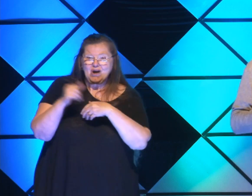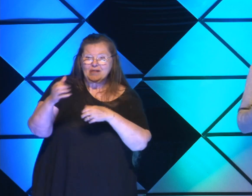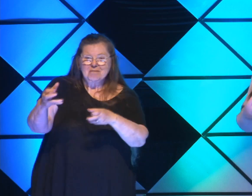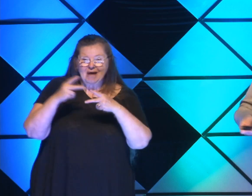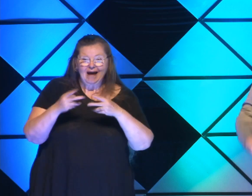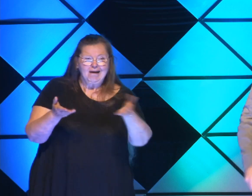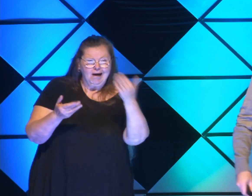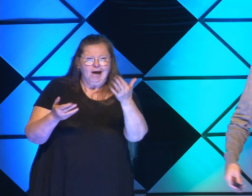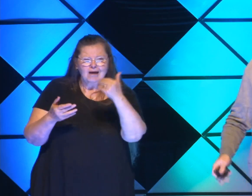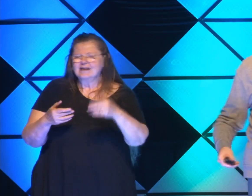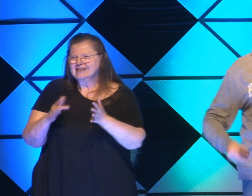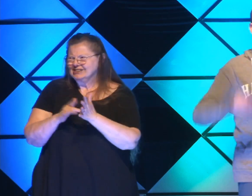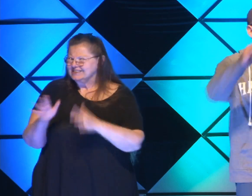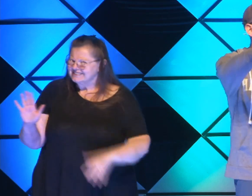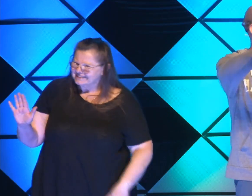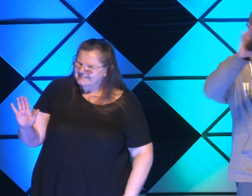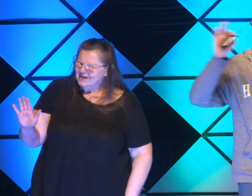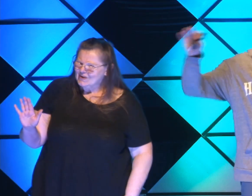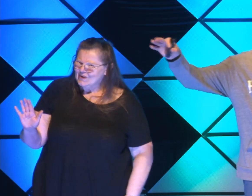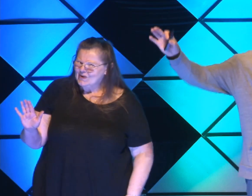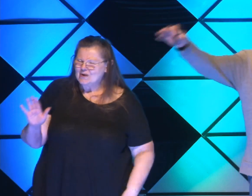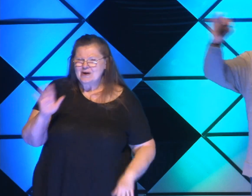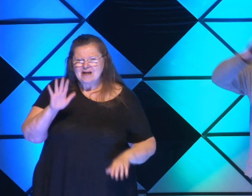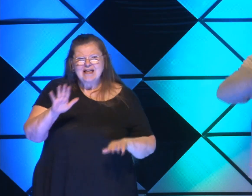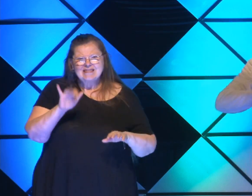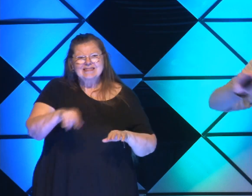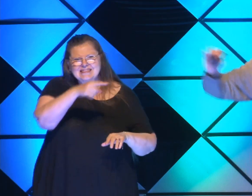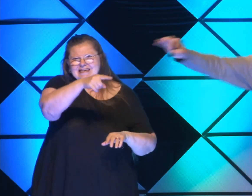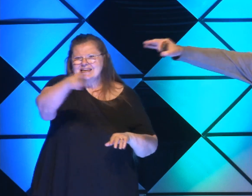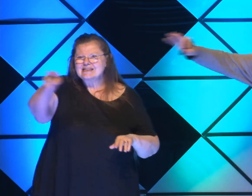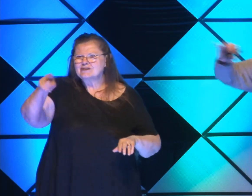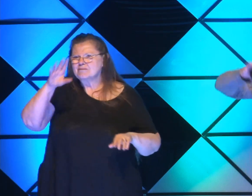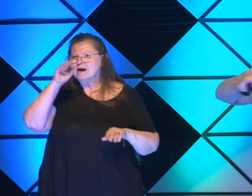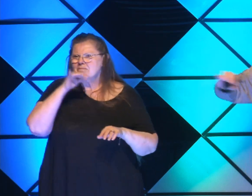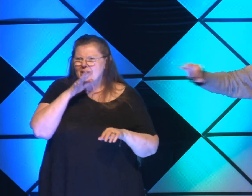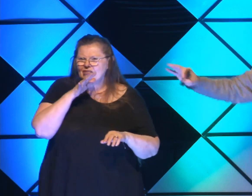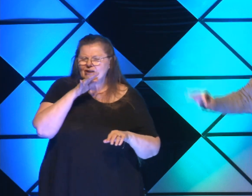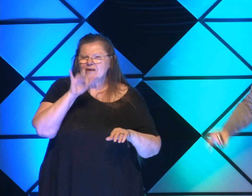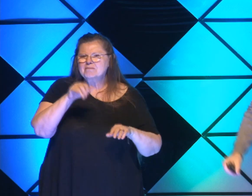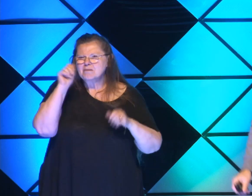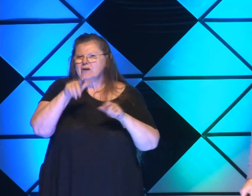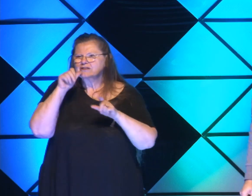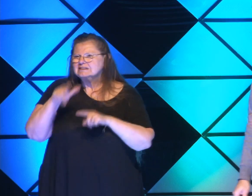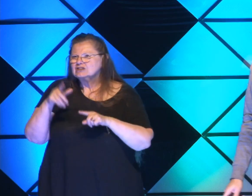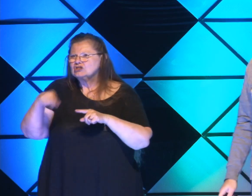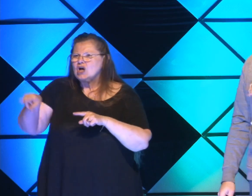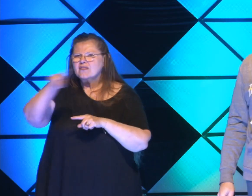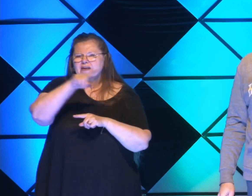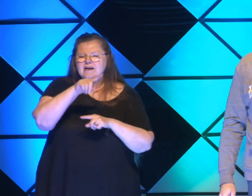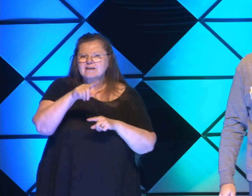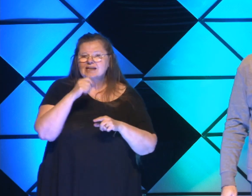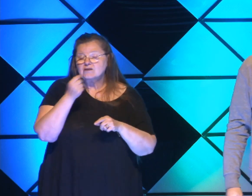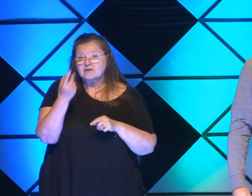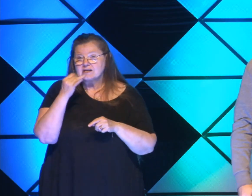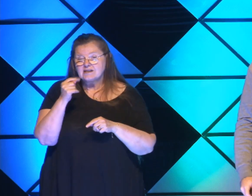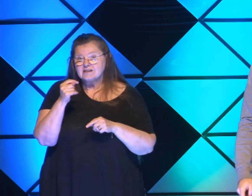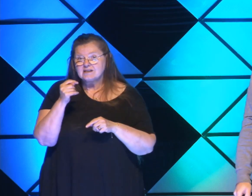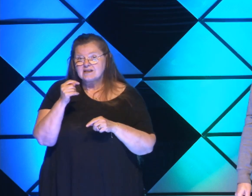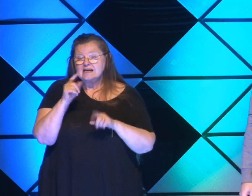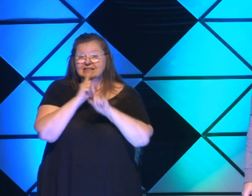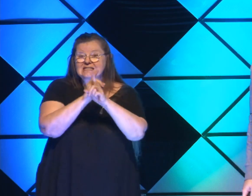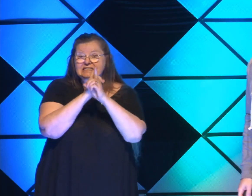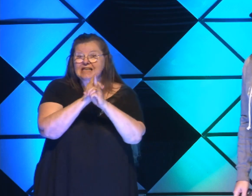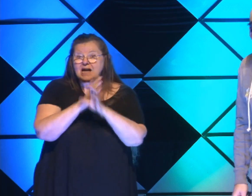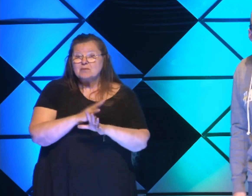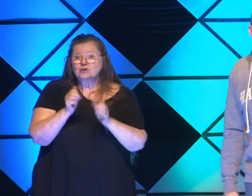in. And Jesus is like, no, these are my mothers and this is my mother, and these are my brothers and sisters. They don't get it. The disciples who are with him all the